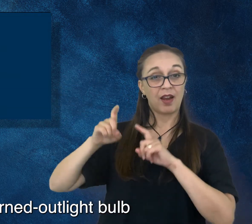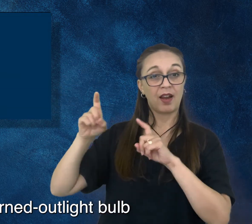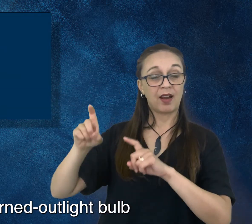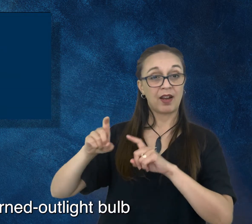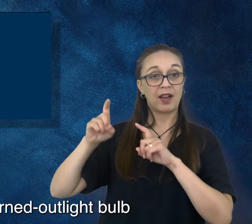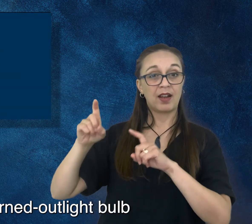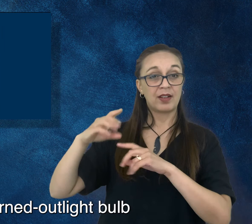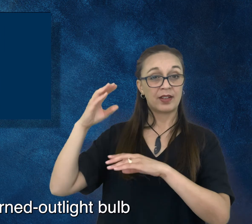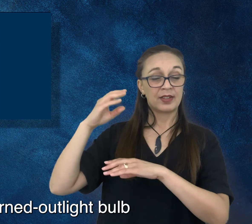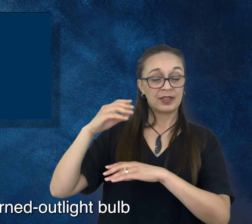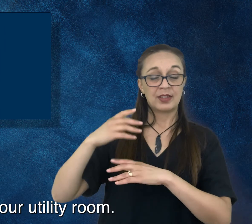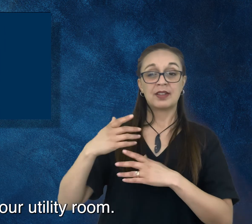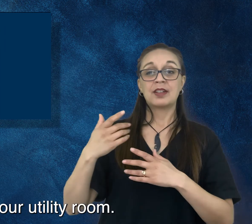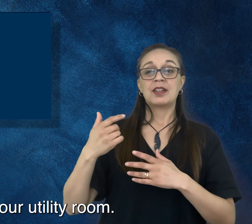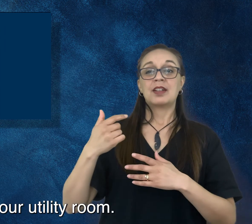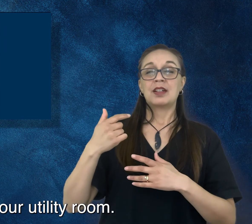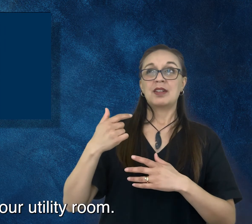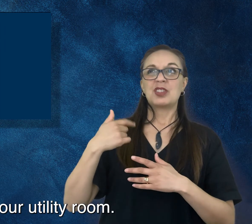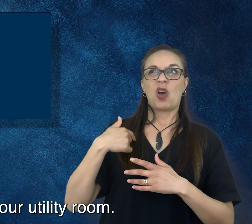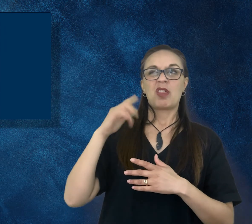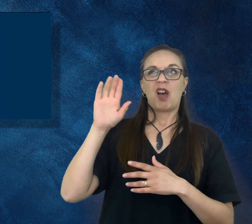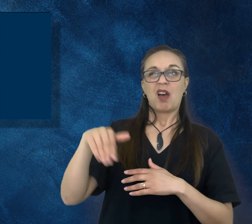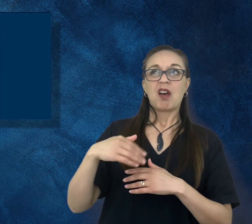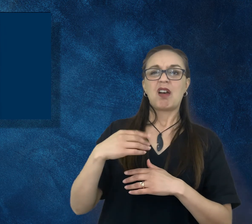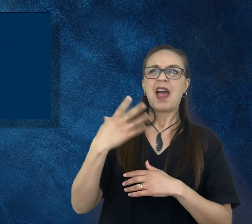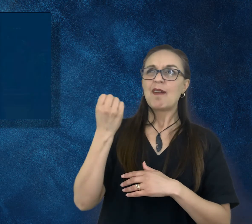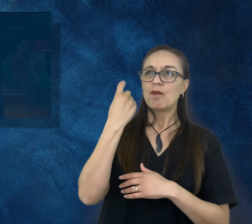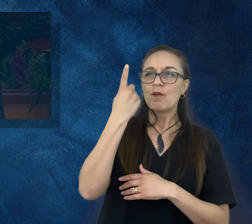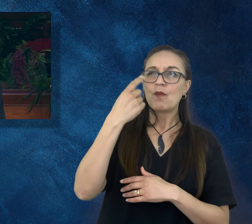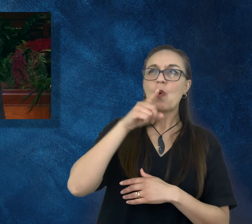burned-out light bulb in our utility room.